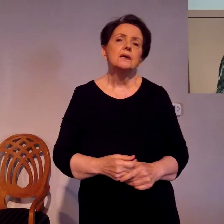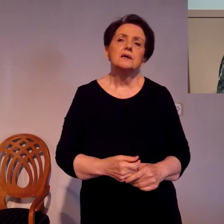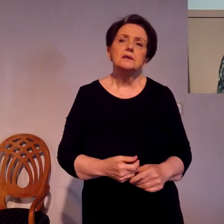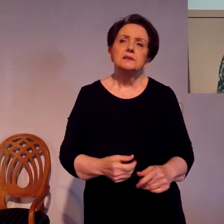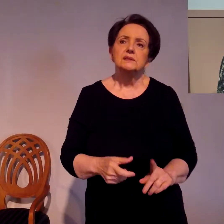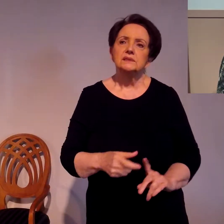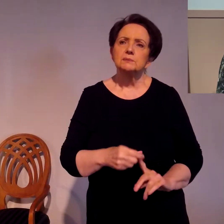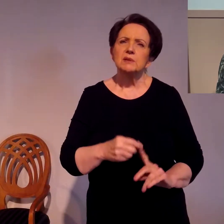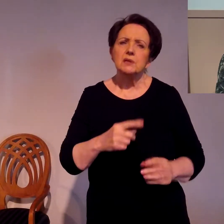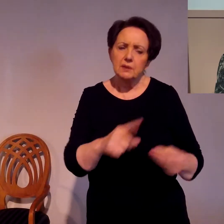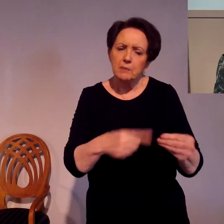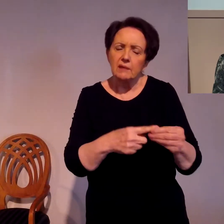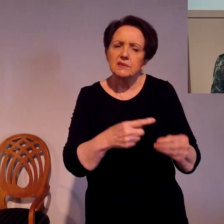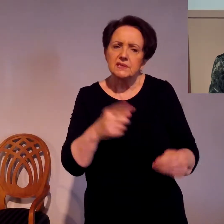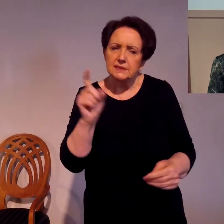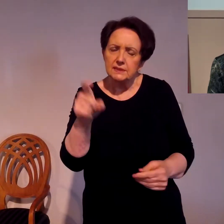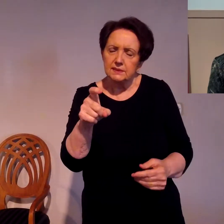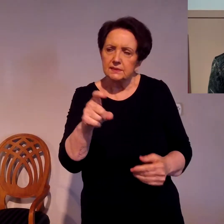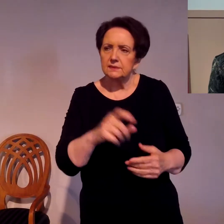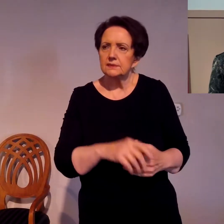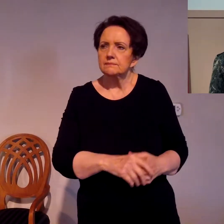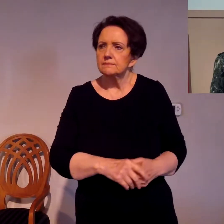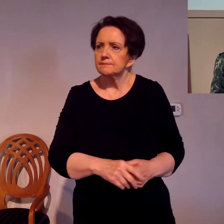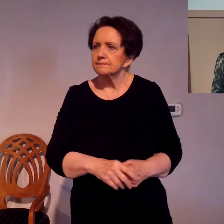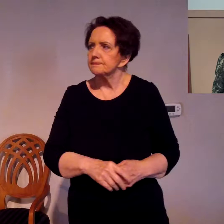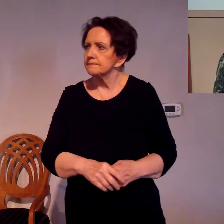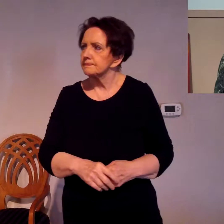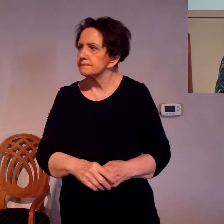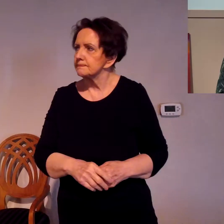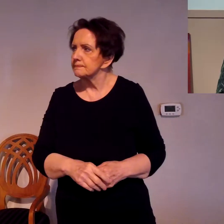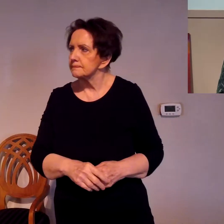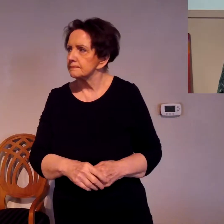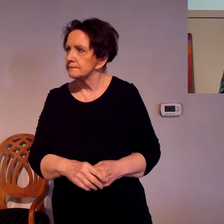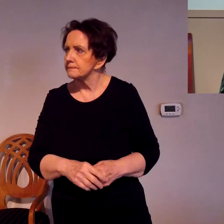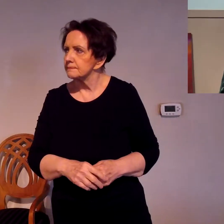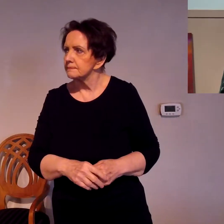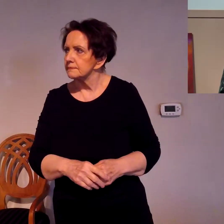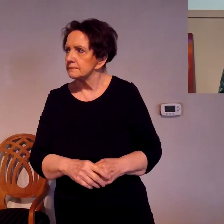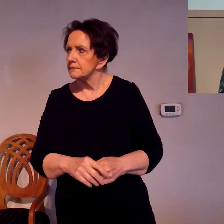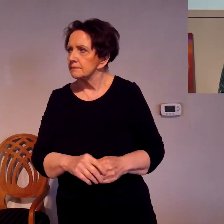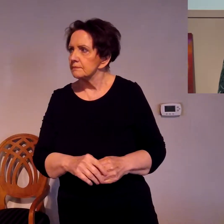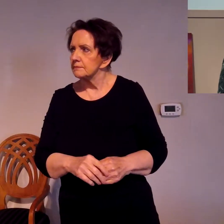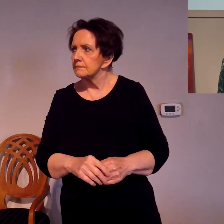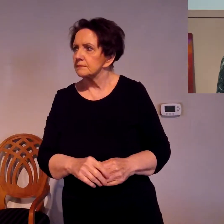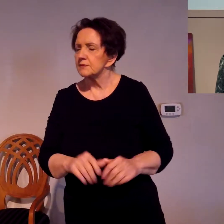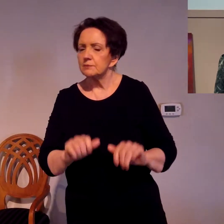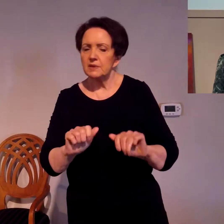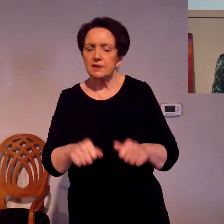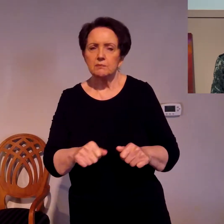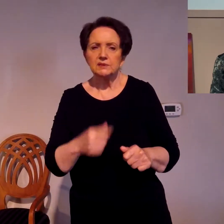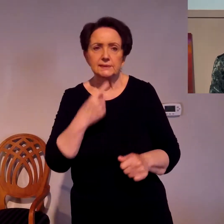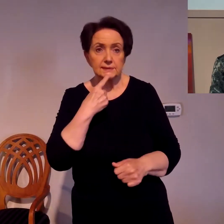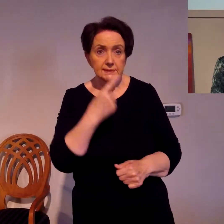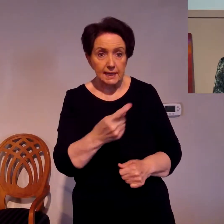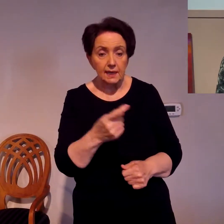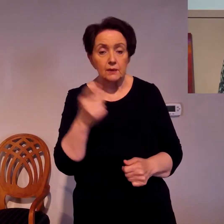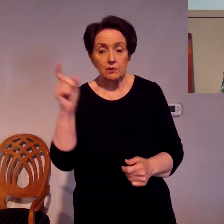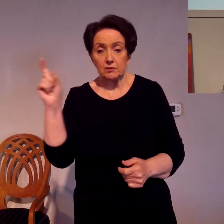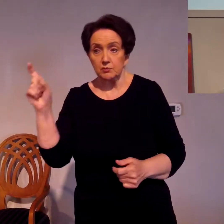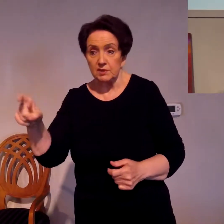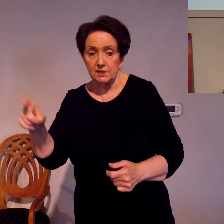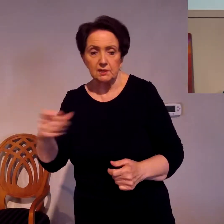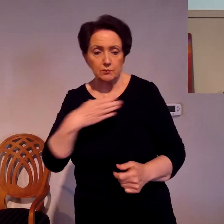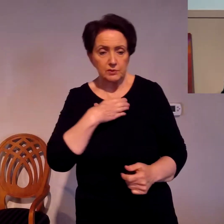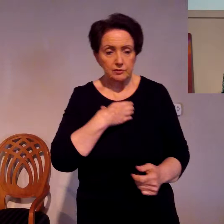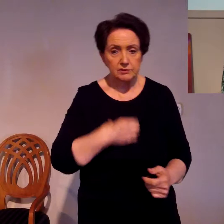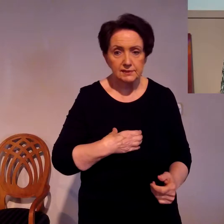especially about our needs. To be able to speak about what we need, what we desire. It doesn't